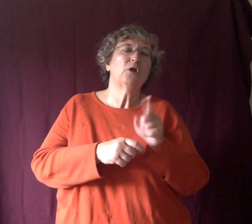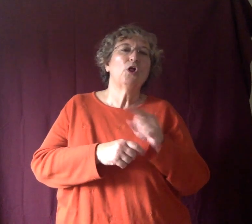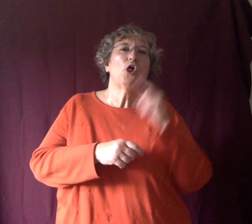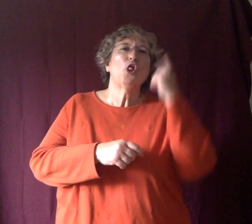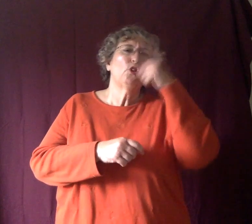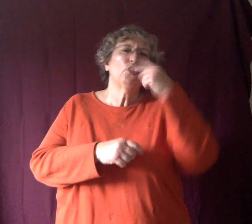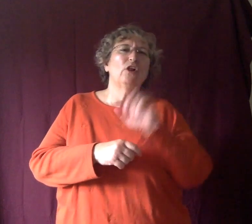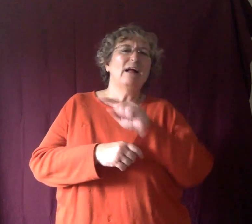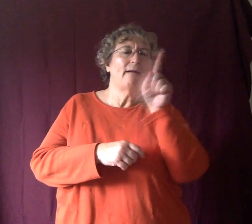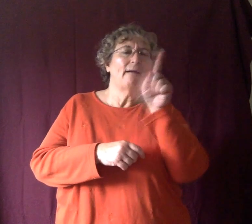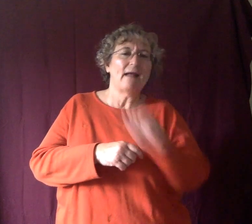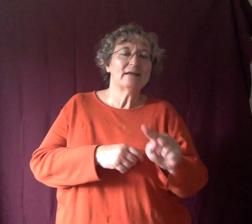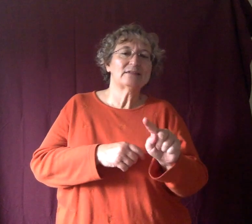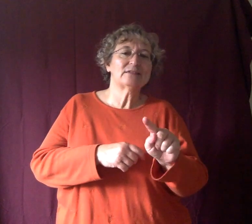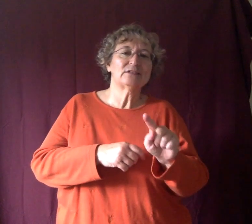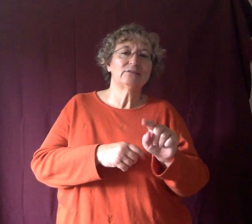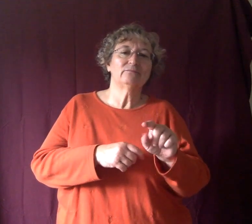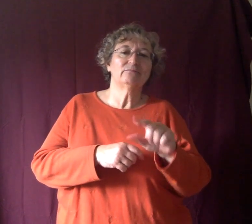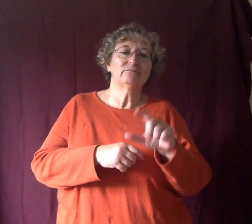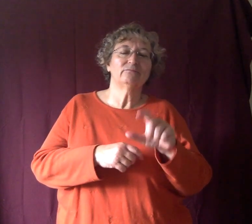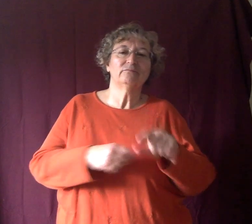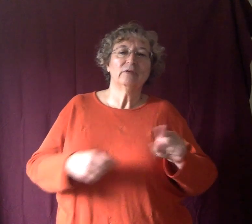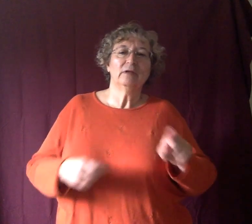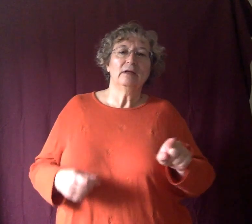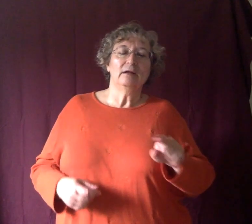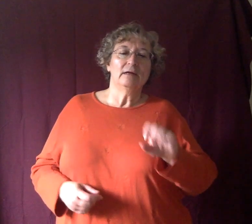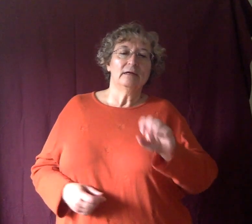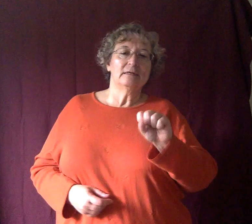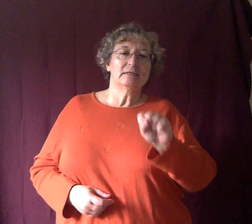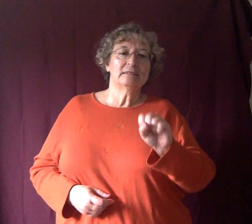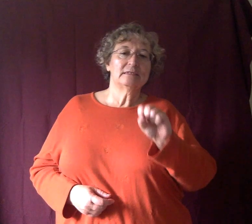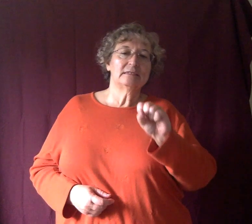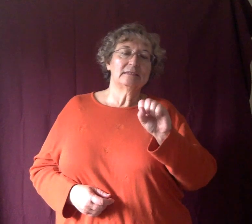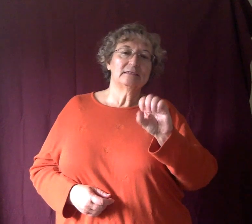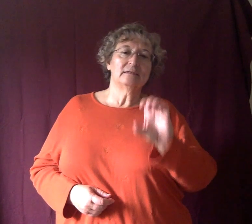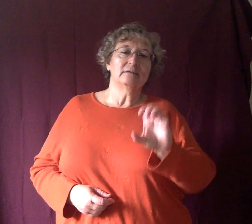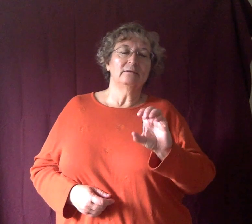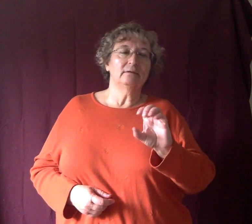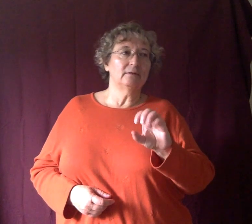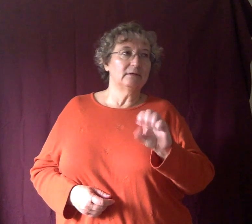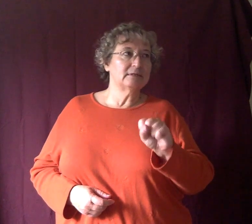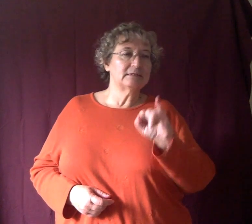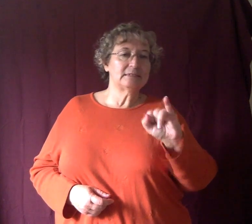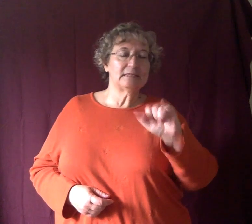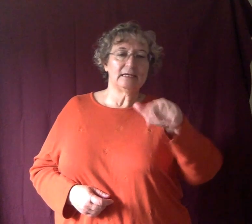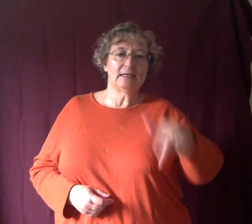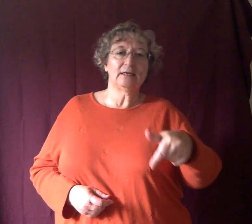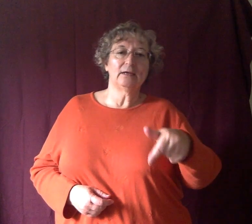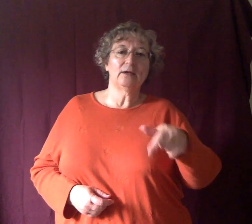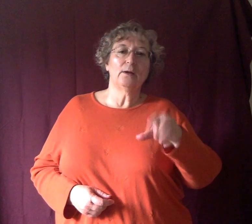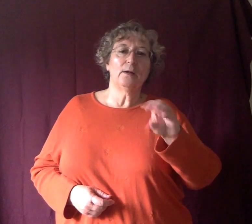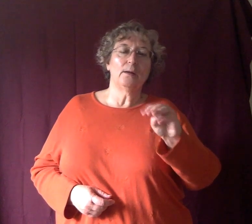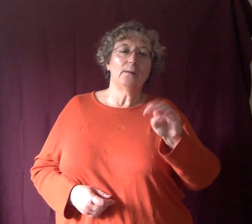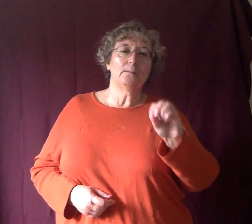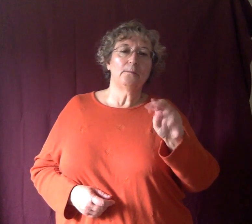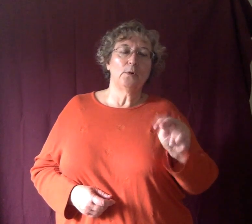sigmoid colon. And last but not least, the sigmoid colon will deliver feces to the rectum, and then the rectum will deliver feces ultimately out of your